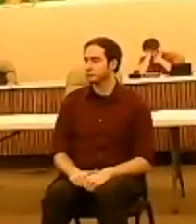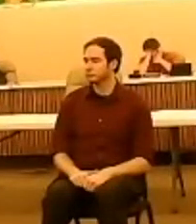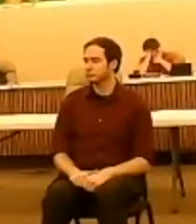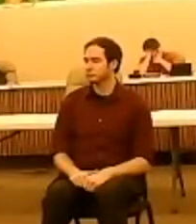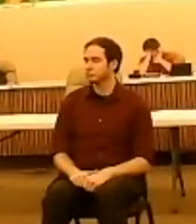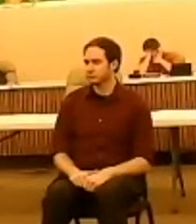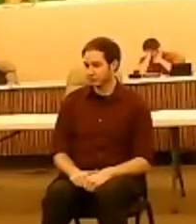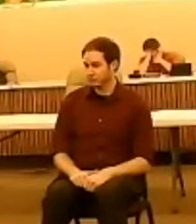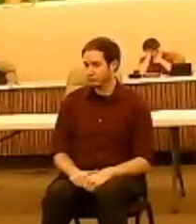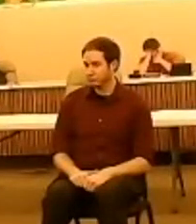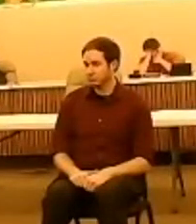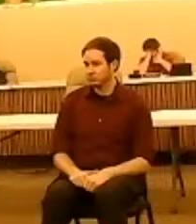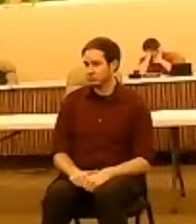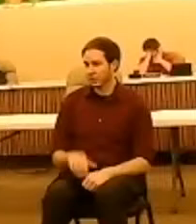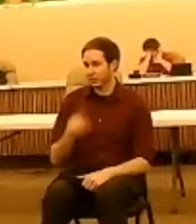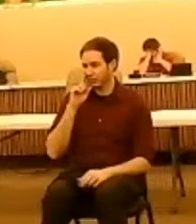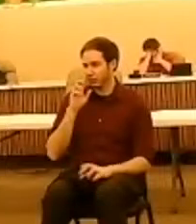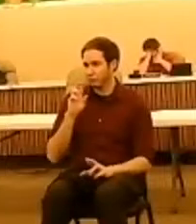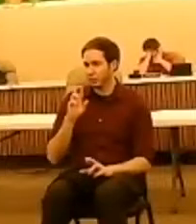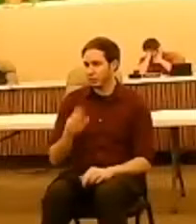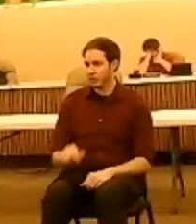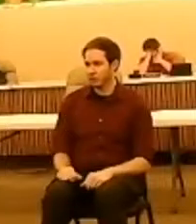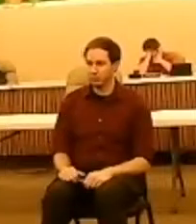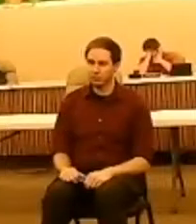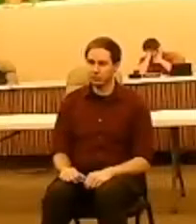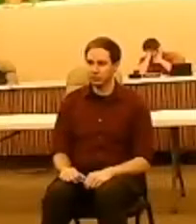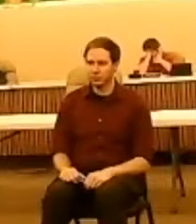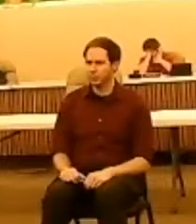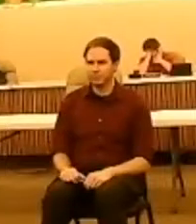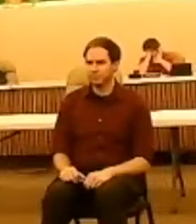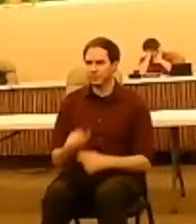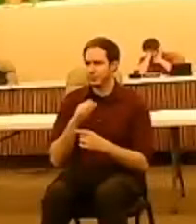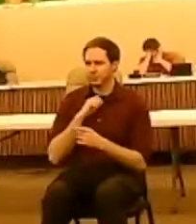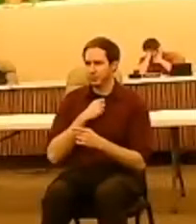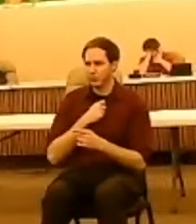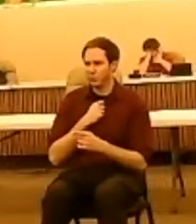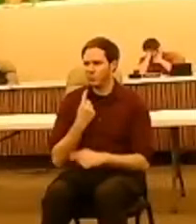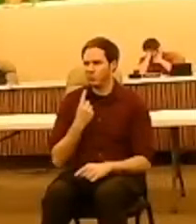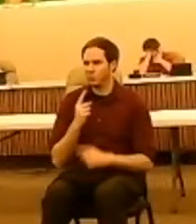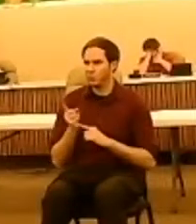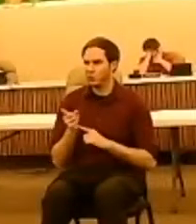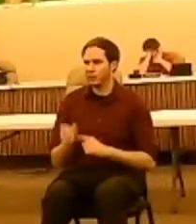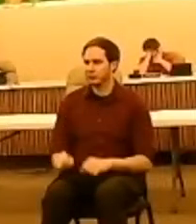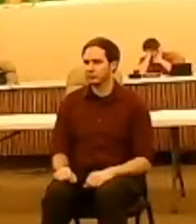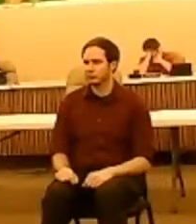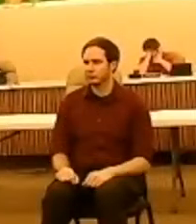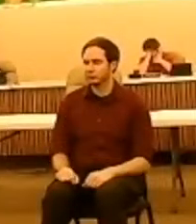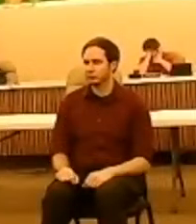There we go. Oh, she's still muted. Hang on.